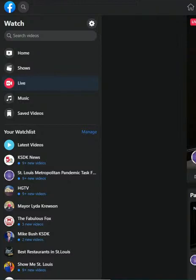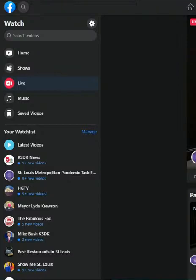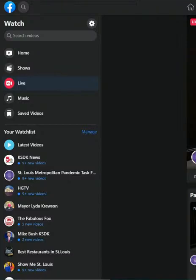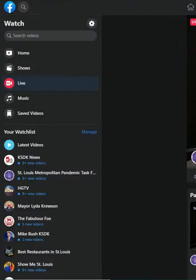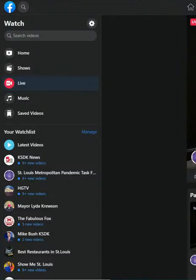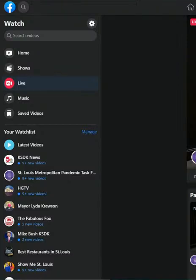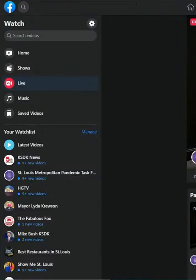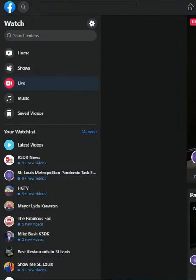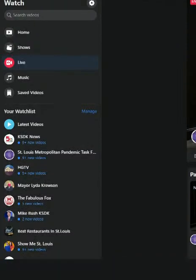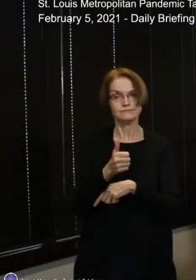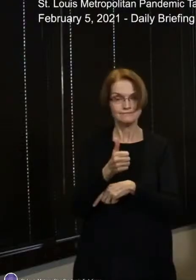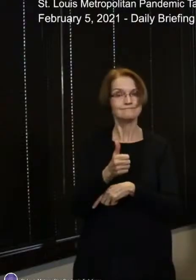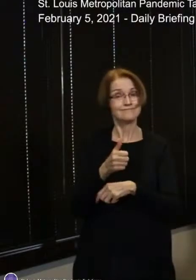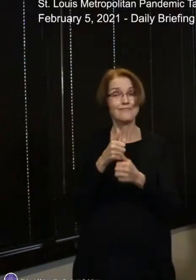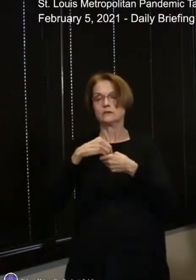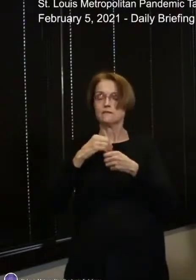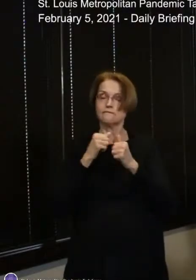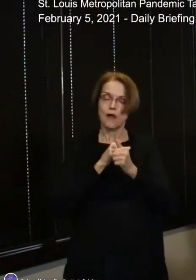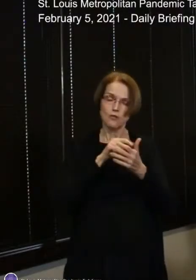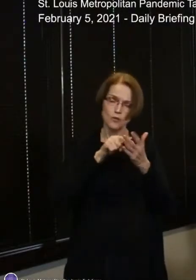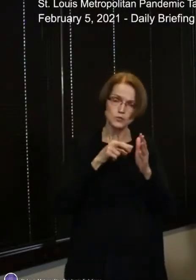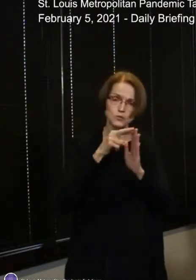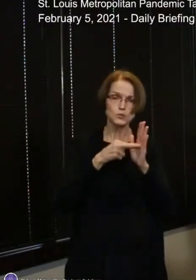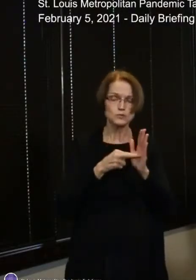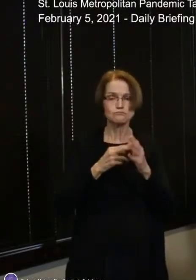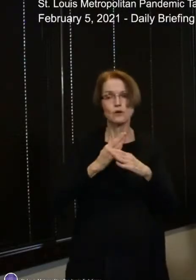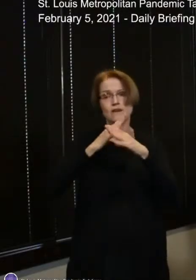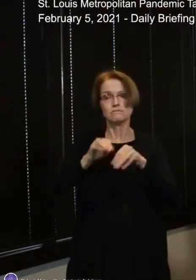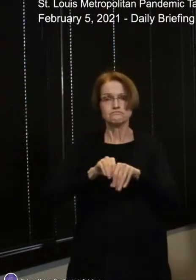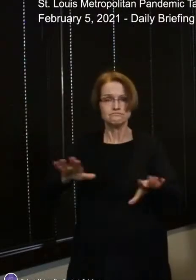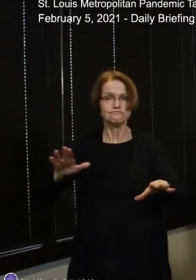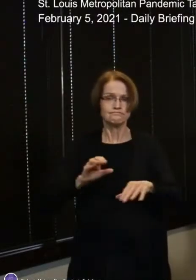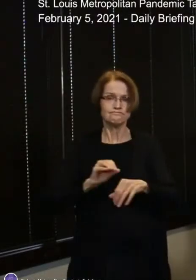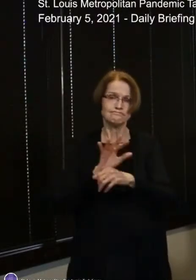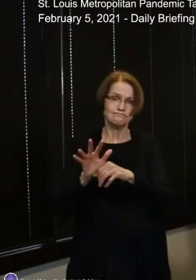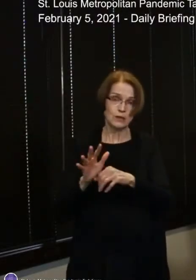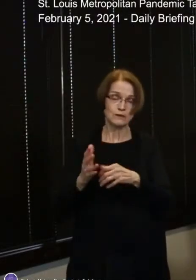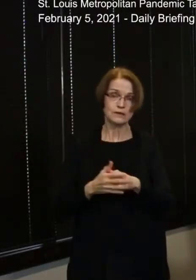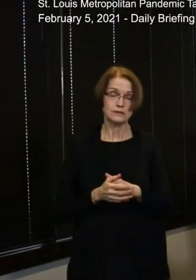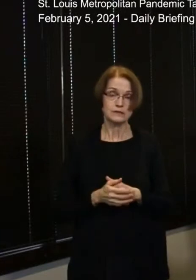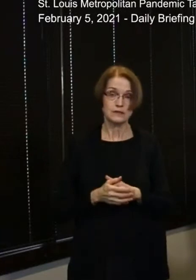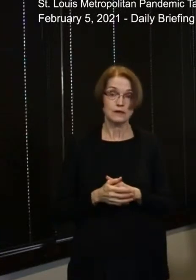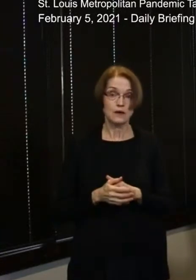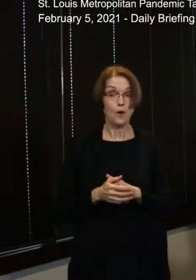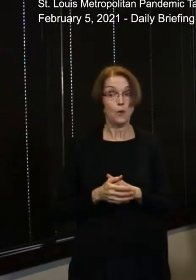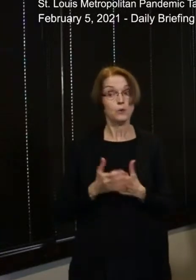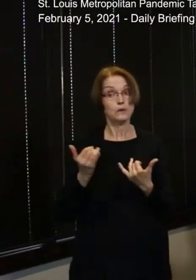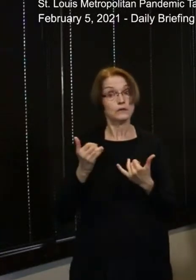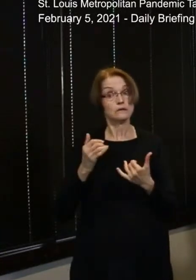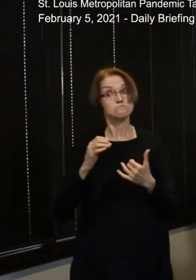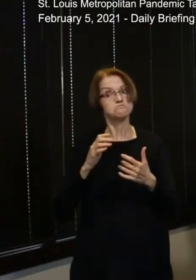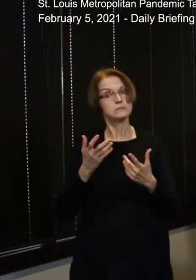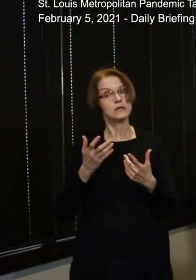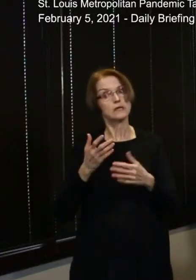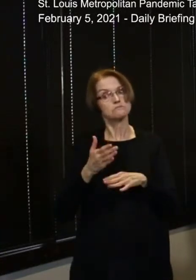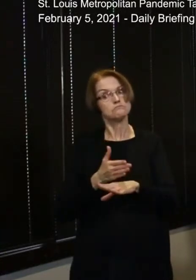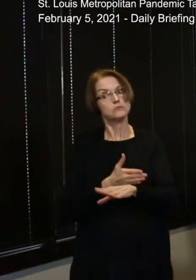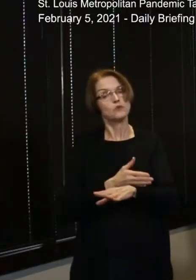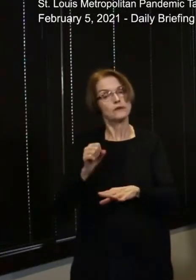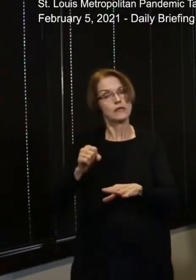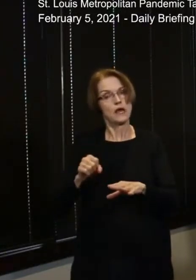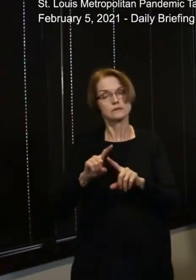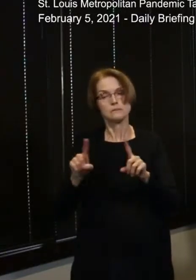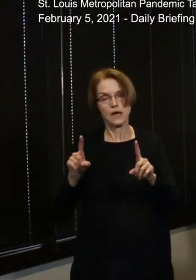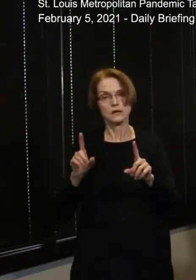ourselves by using the mitigation strategy to prevent more spread of the virus. Things are looking better now, but we want them